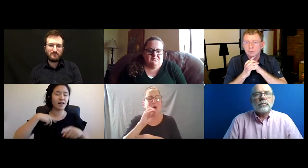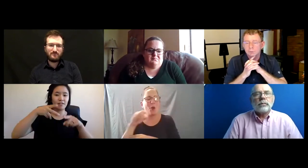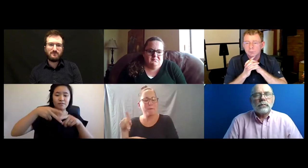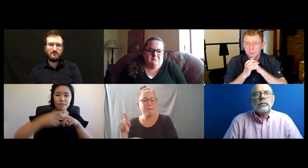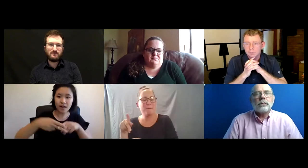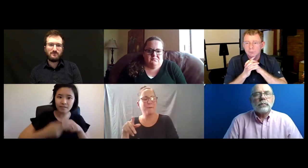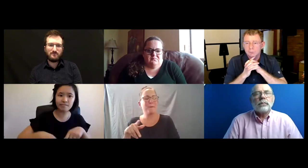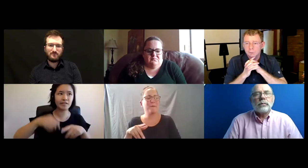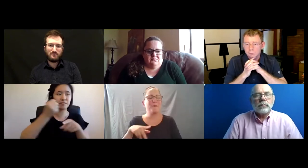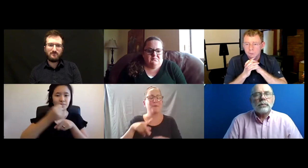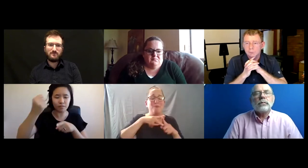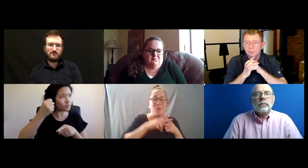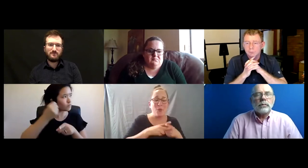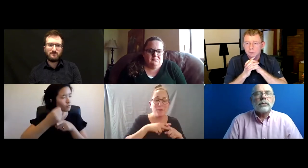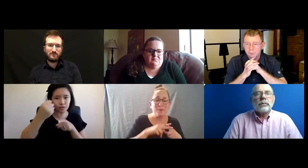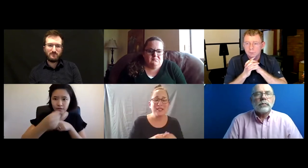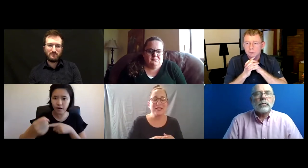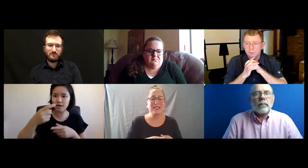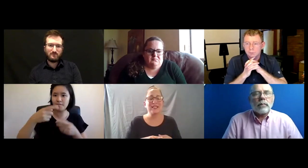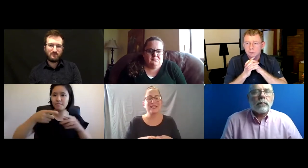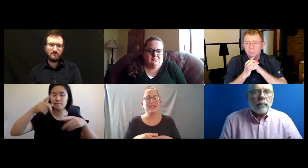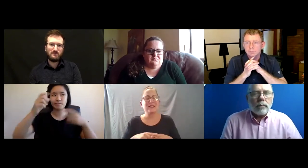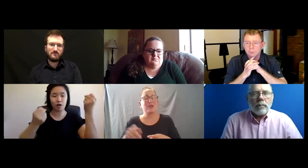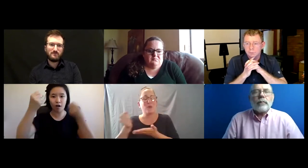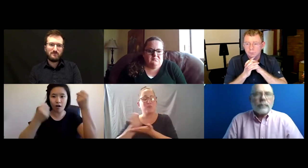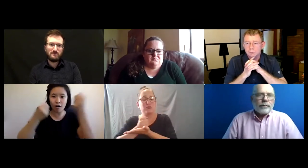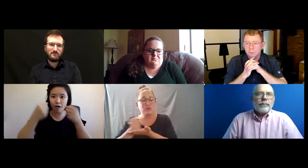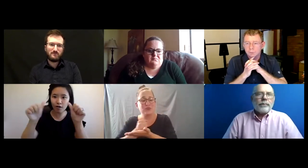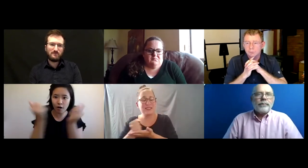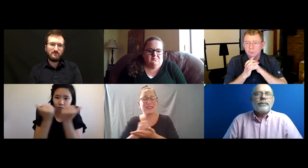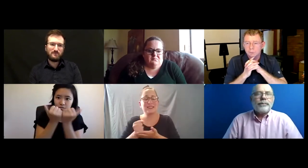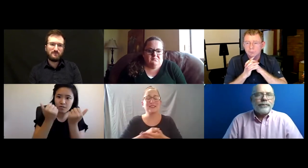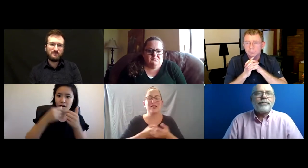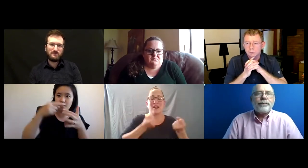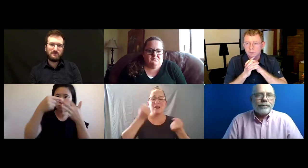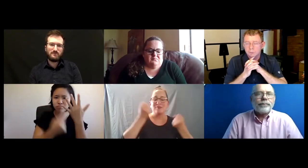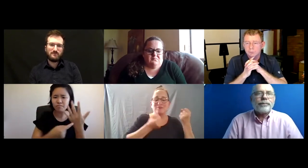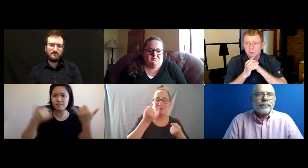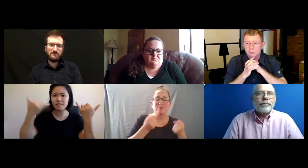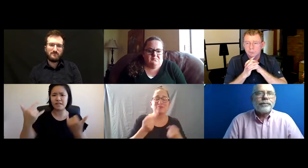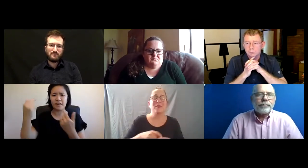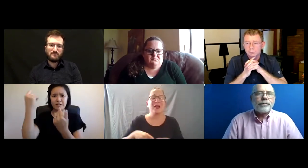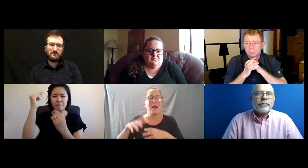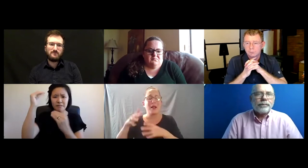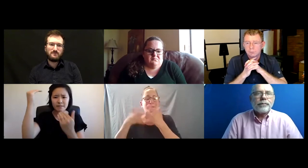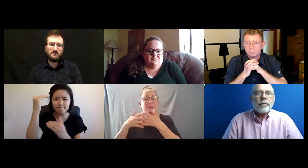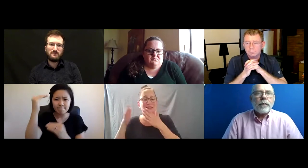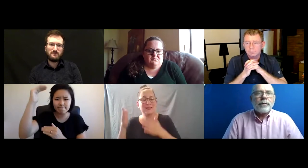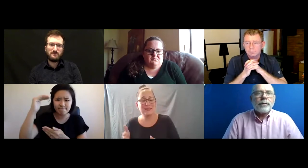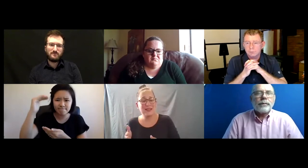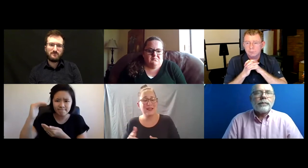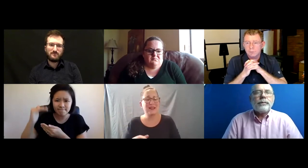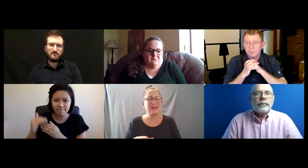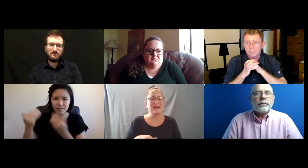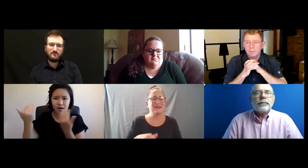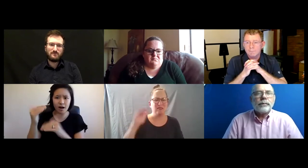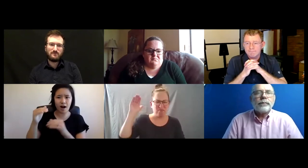had opportunities in hairdressing and co-ops and wood shop and auto body and auto mechanic. And now I'm